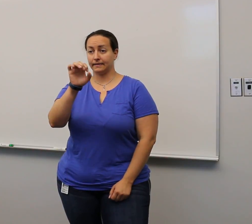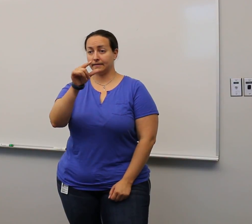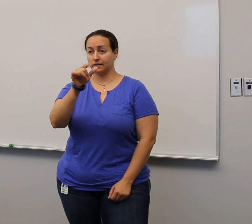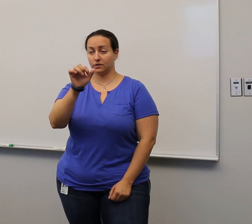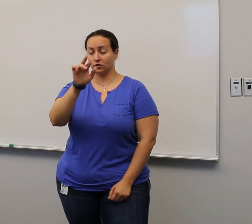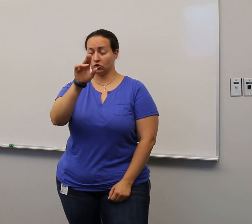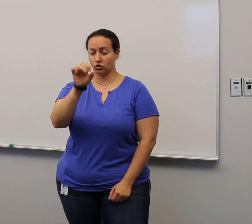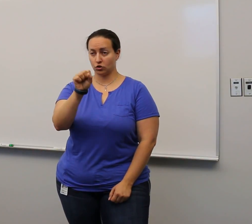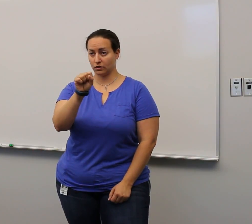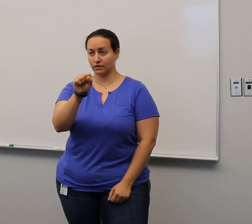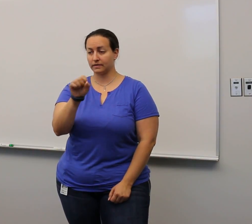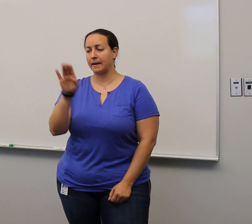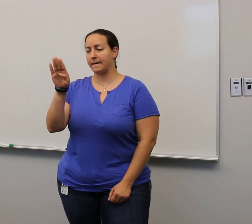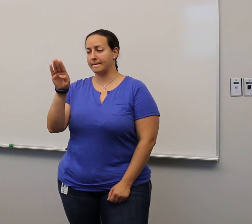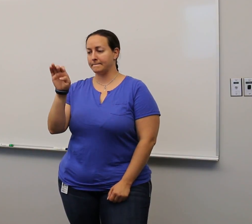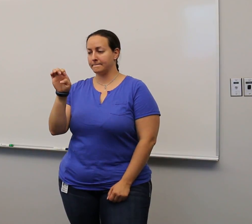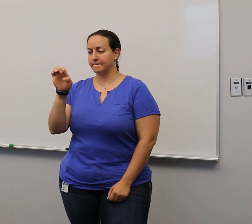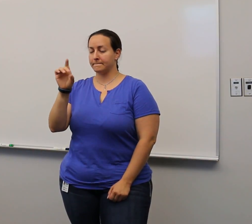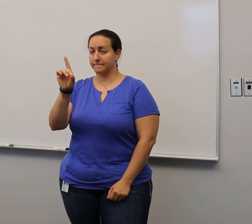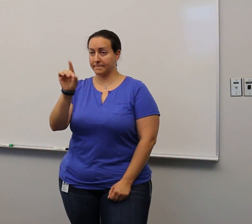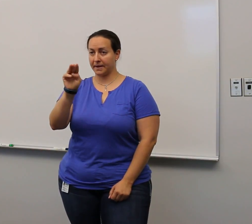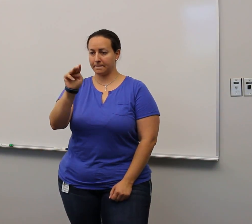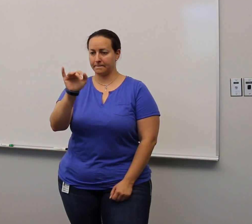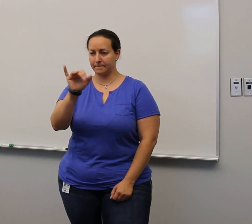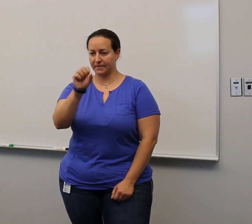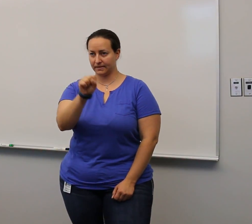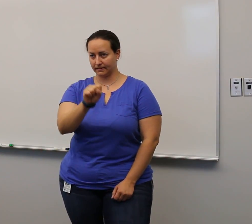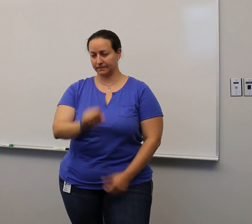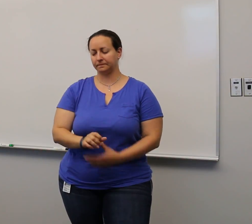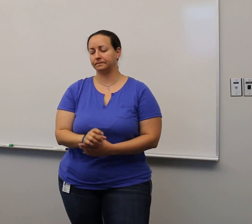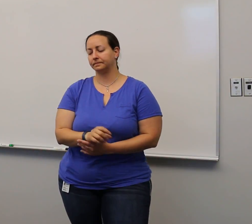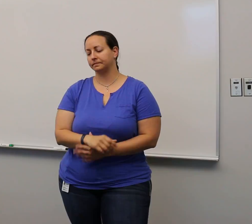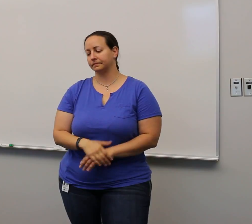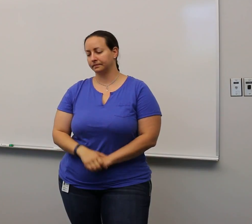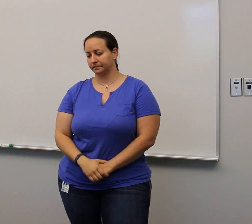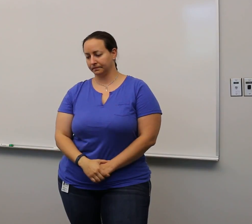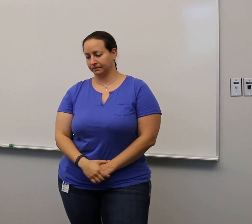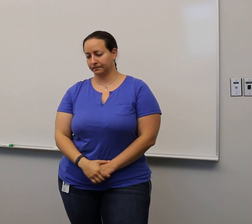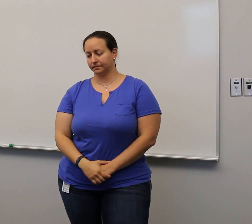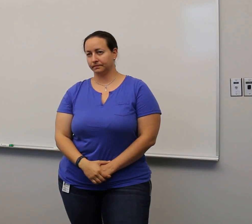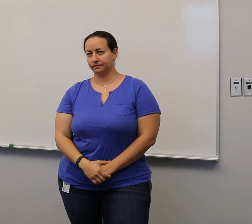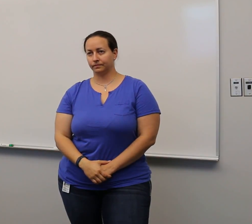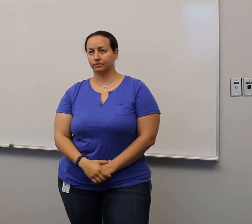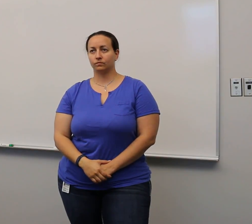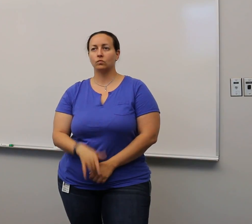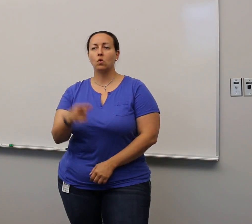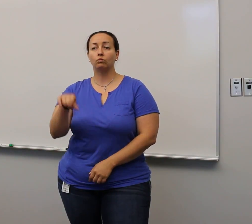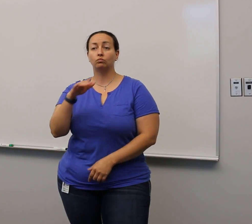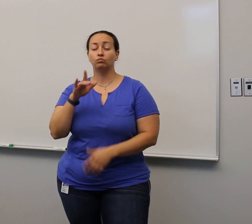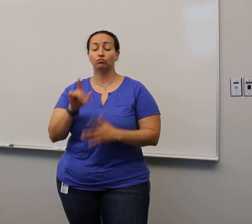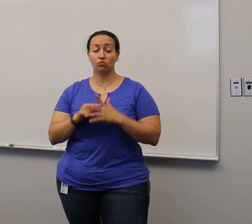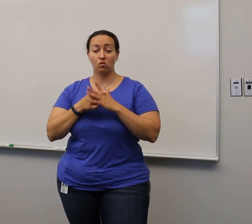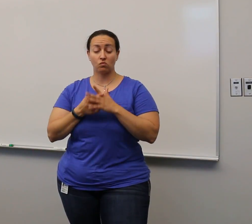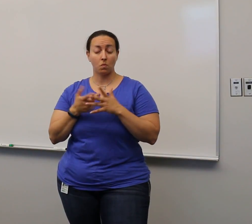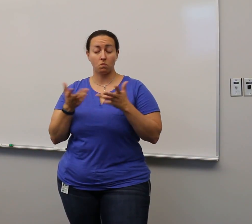To get started, we are going to talk a little bit about some of the numbers that you already know about from your previous math